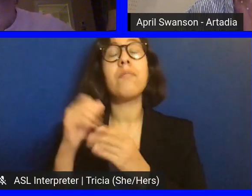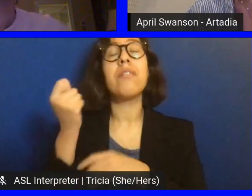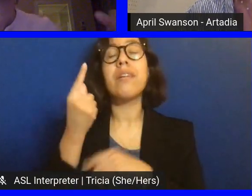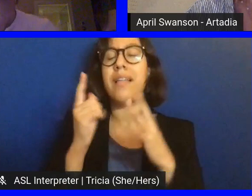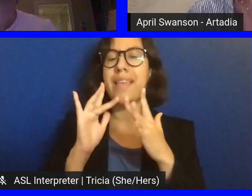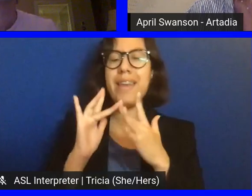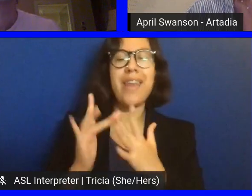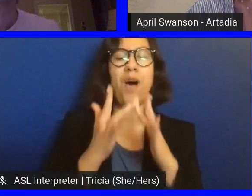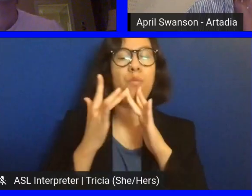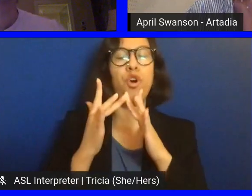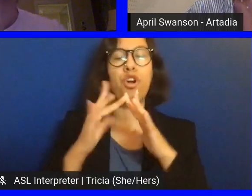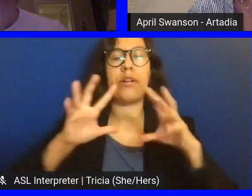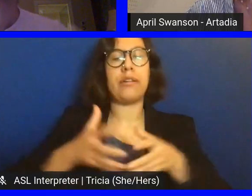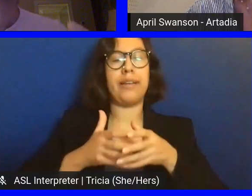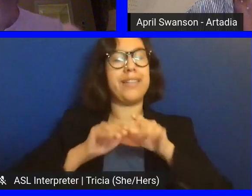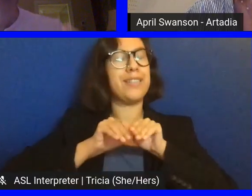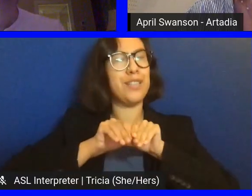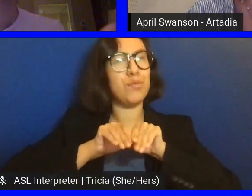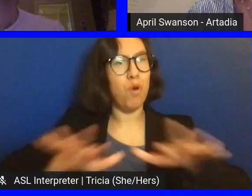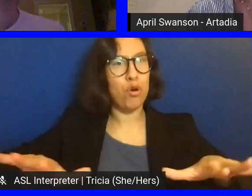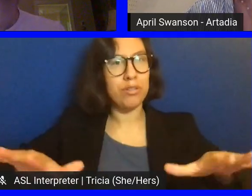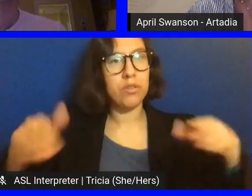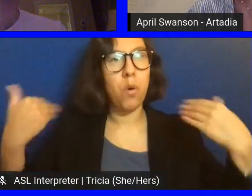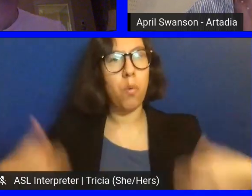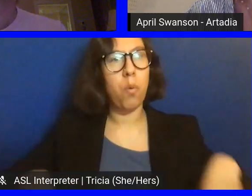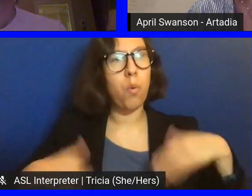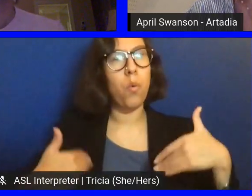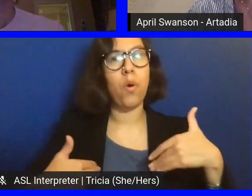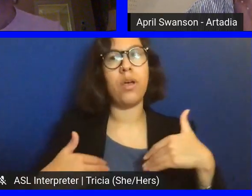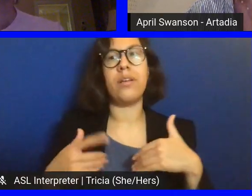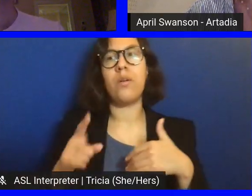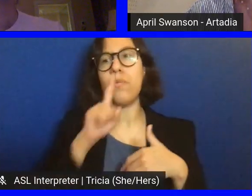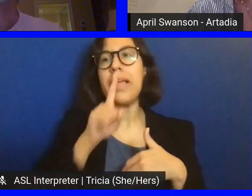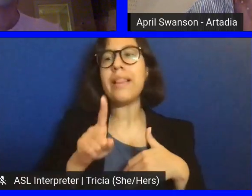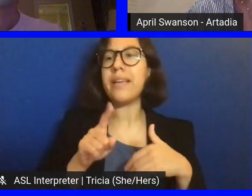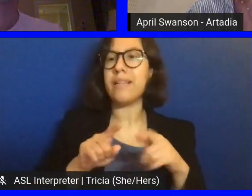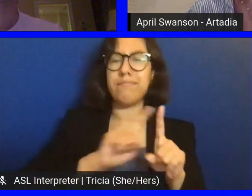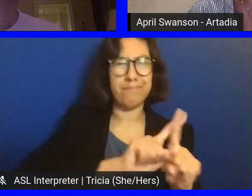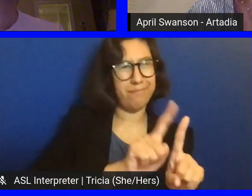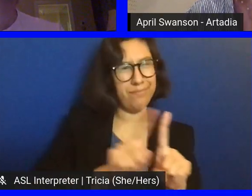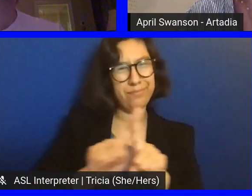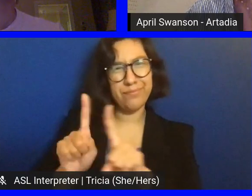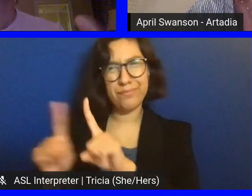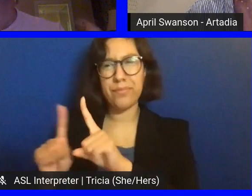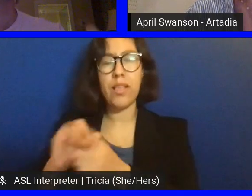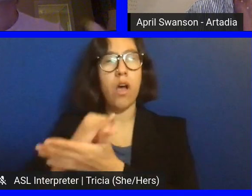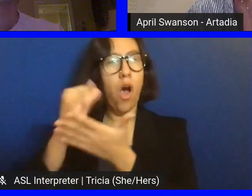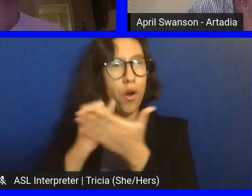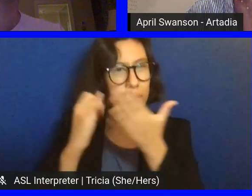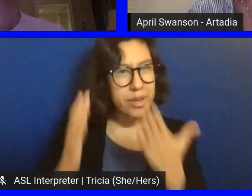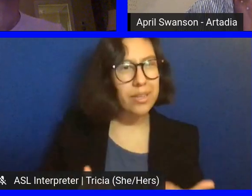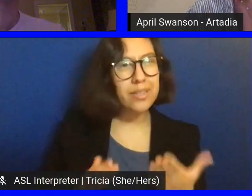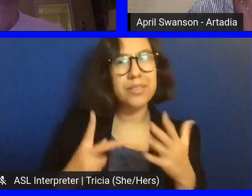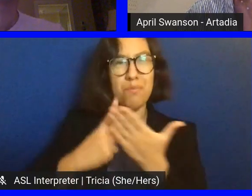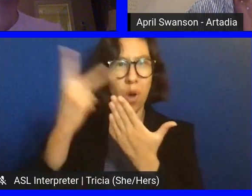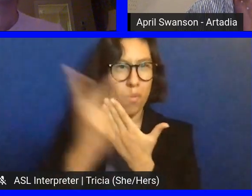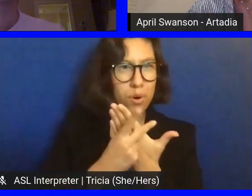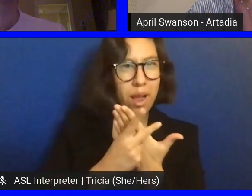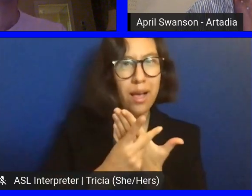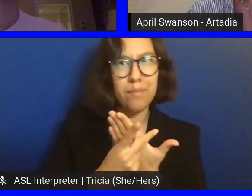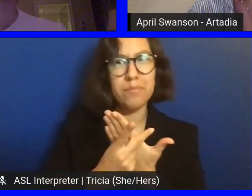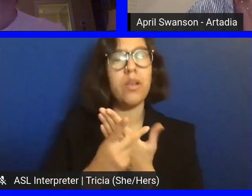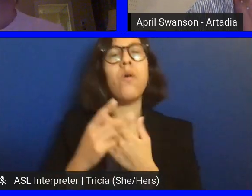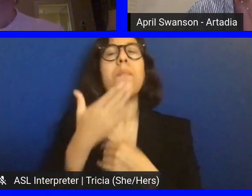dispersed, intentionally so. It was intended to be a decentralized network of artists and institutions doing what makes sense within their